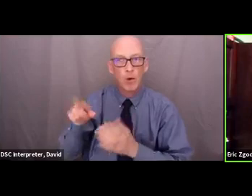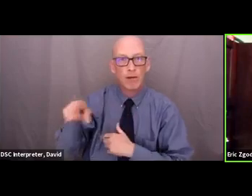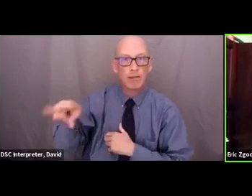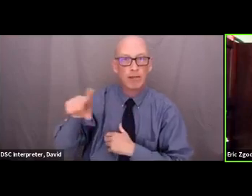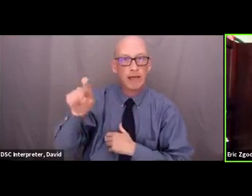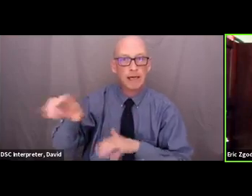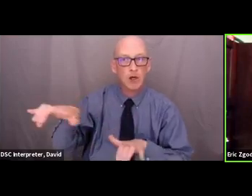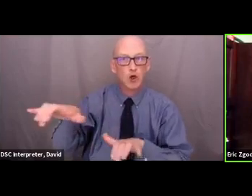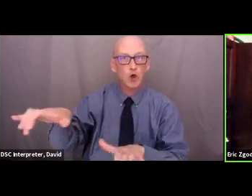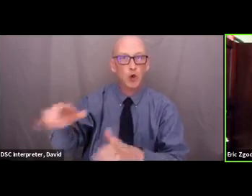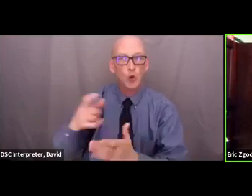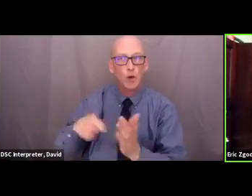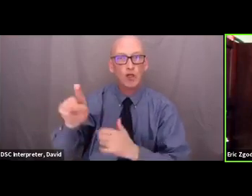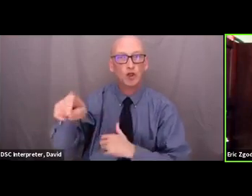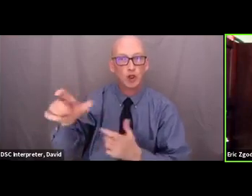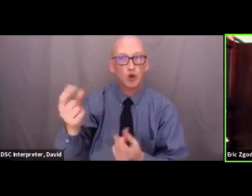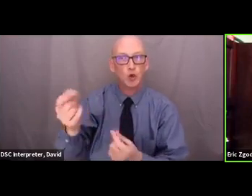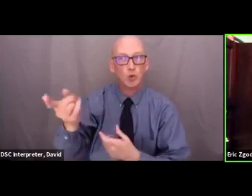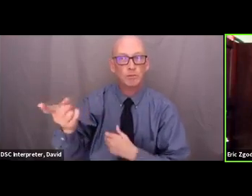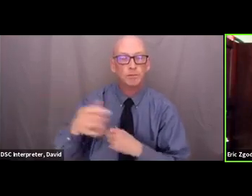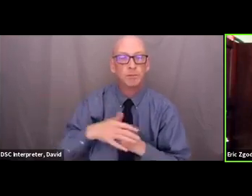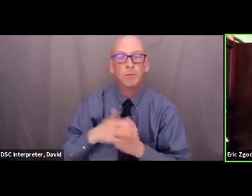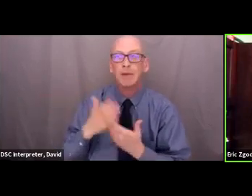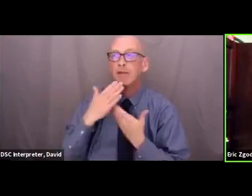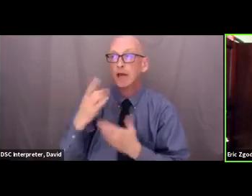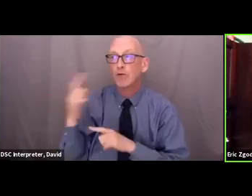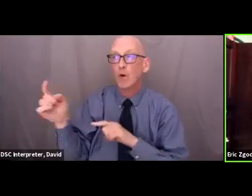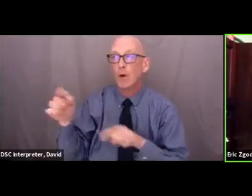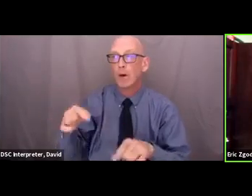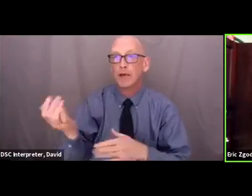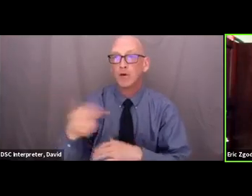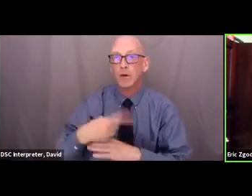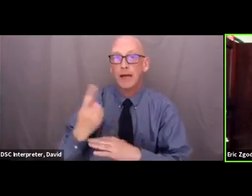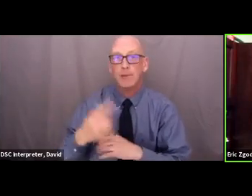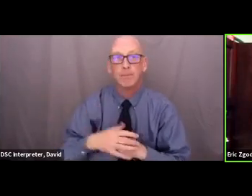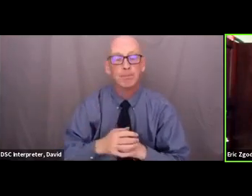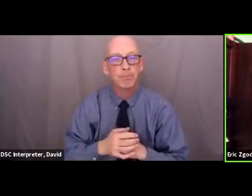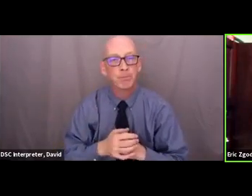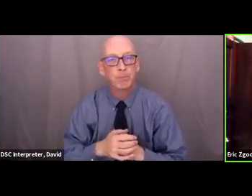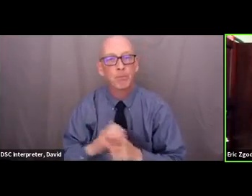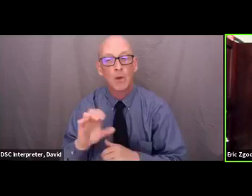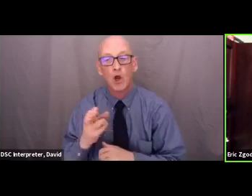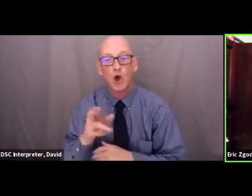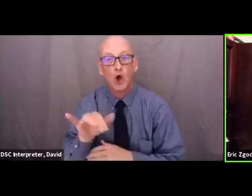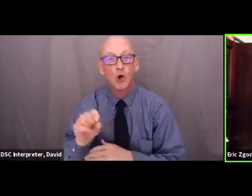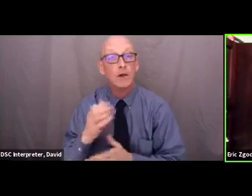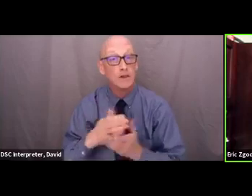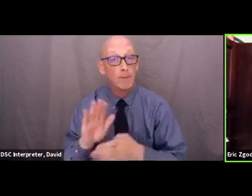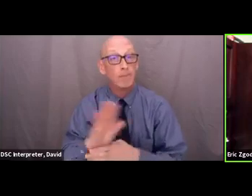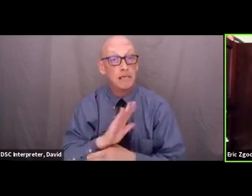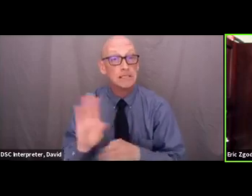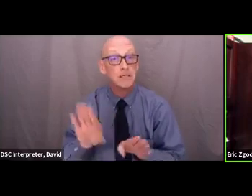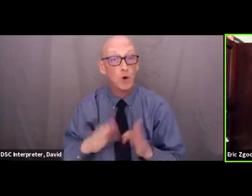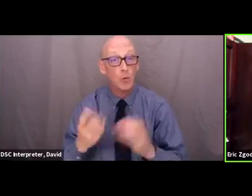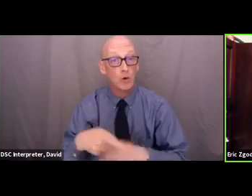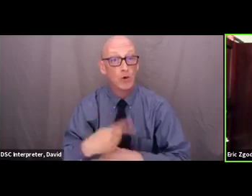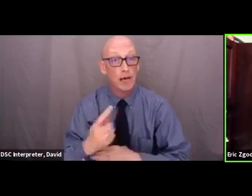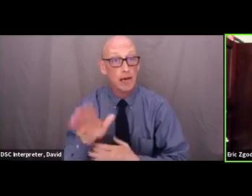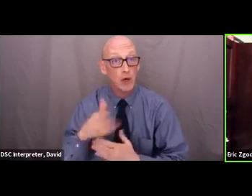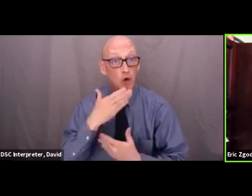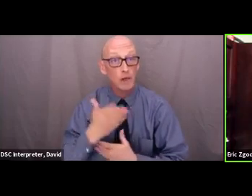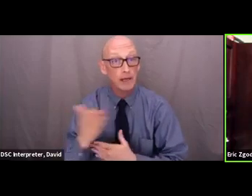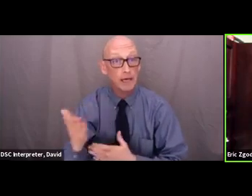what they should be doing. And again, thank you very much for coming on today. Yeah, Chris. Some businesses are reopening today, and that's a good thing.